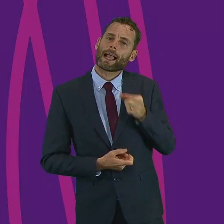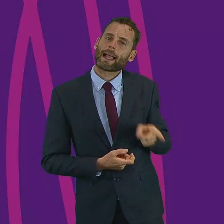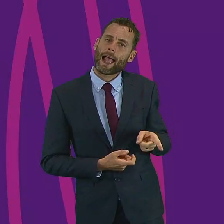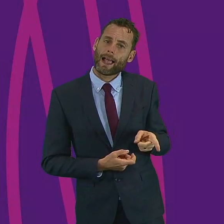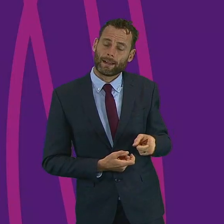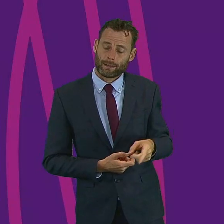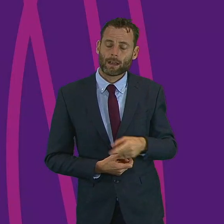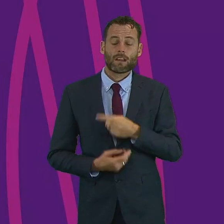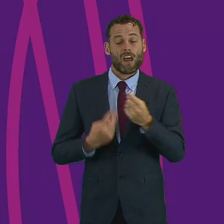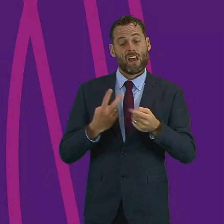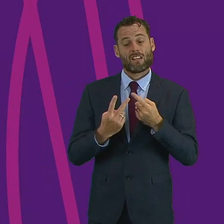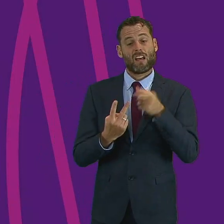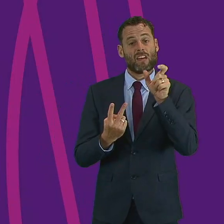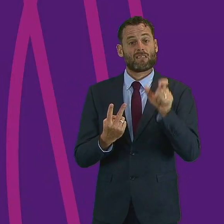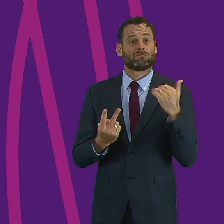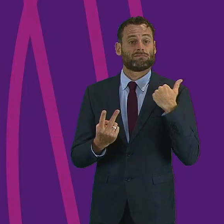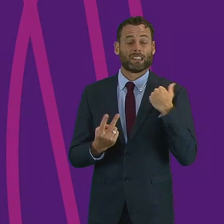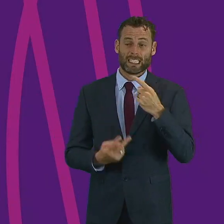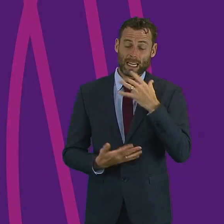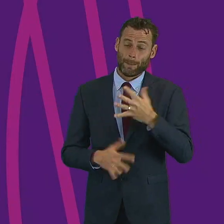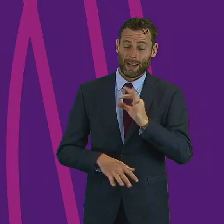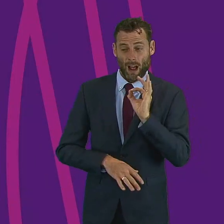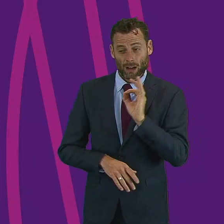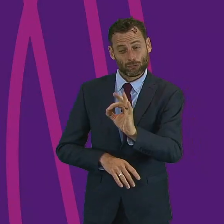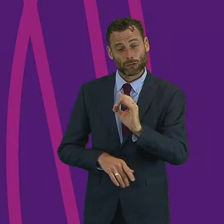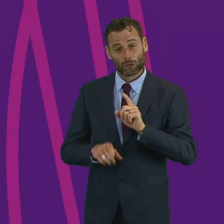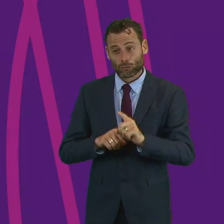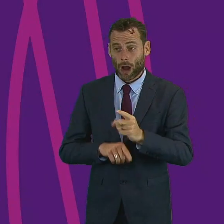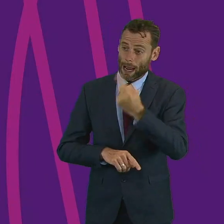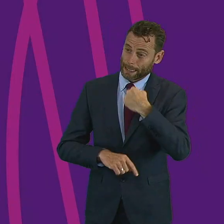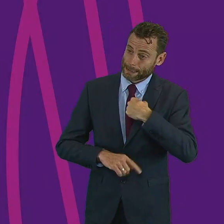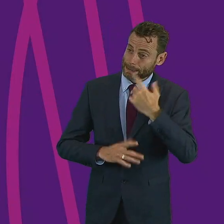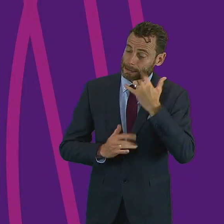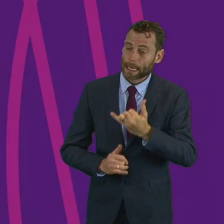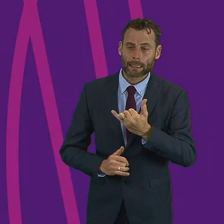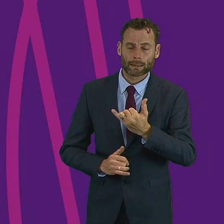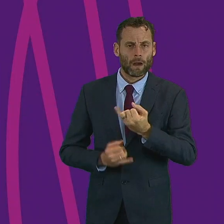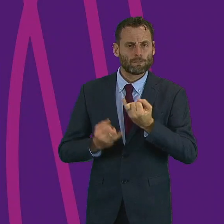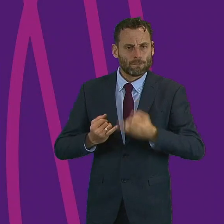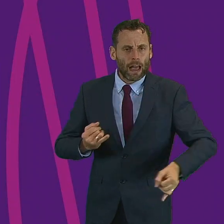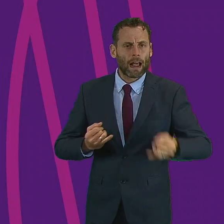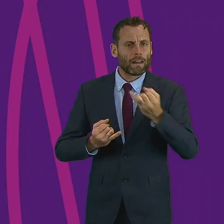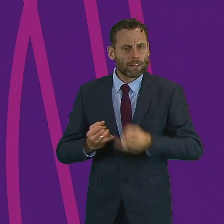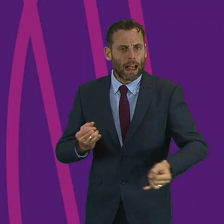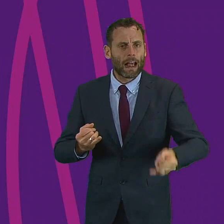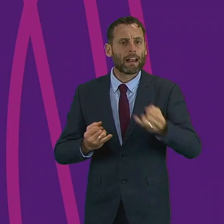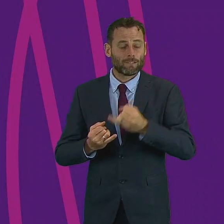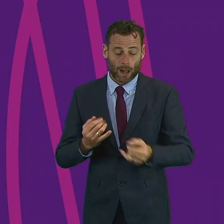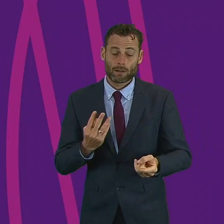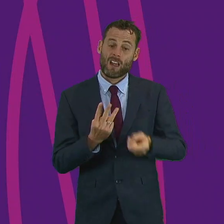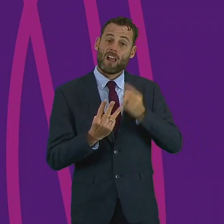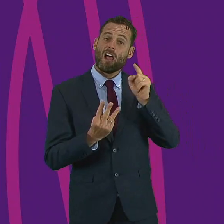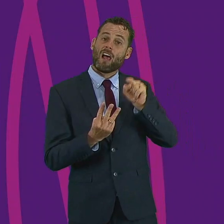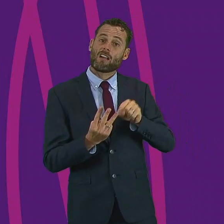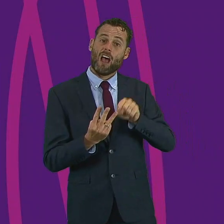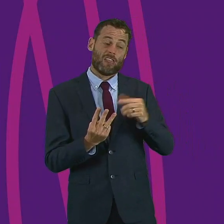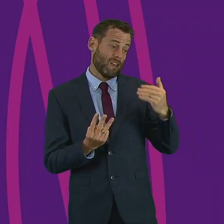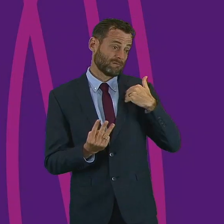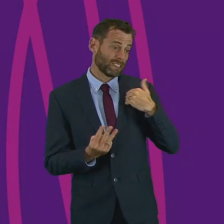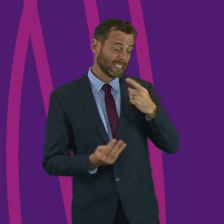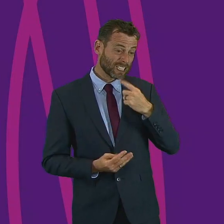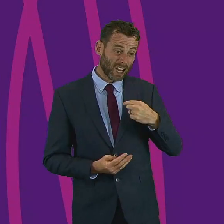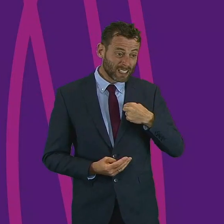our judgment to that, and that's what we'll continue to do. Thank you very much. Question number 3, Alison Johnson. Thank you.